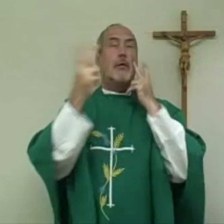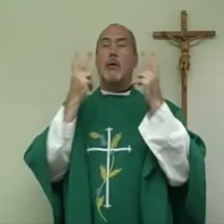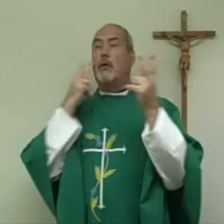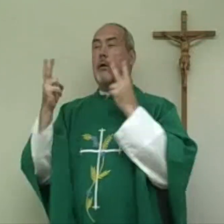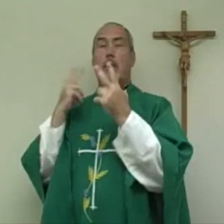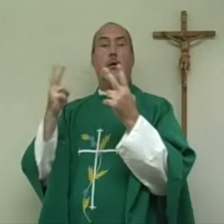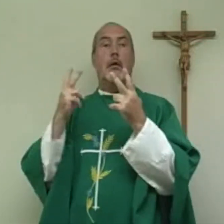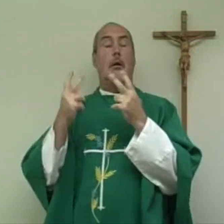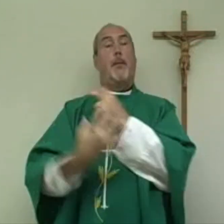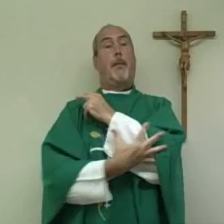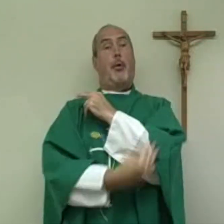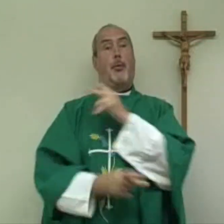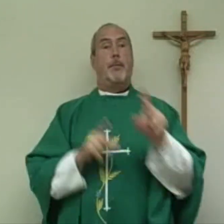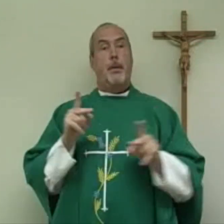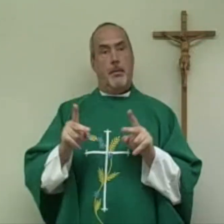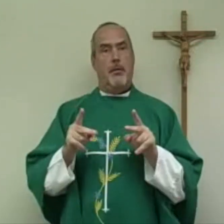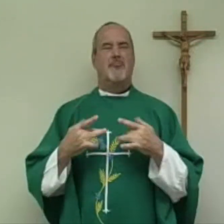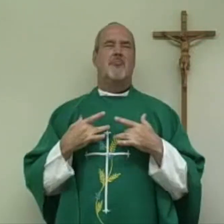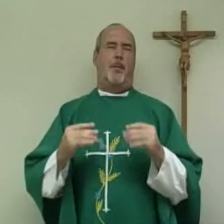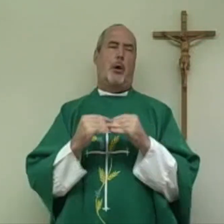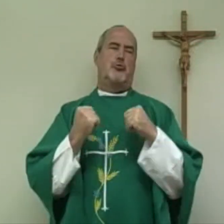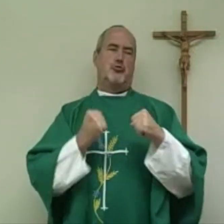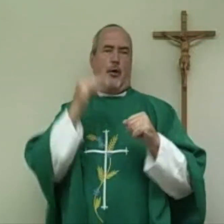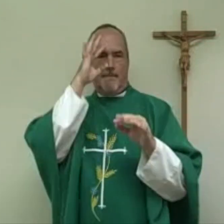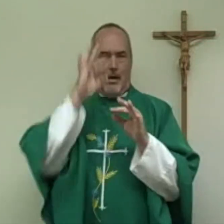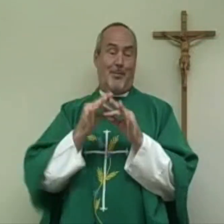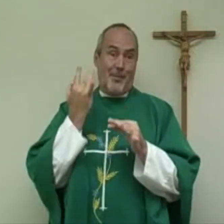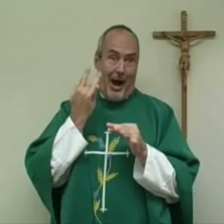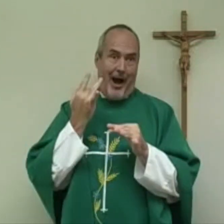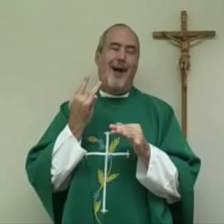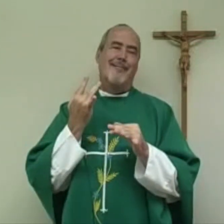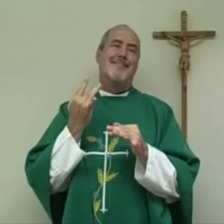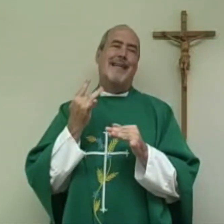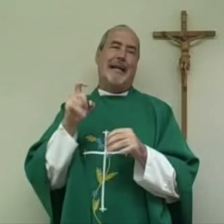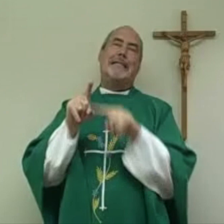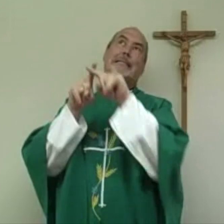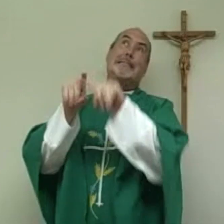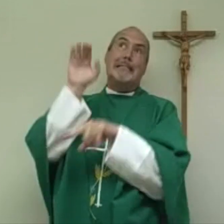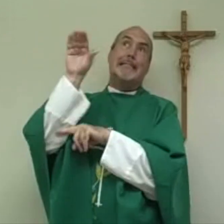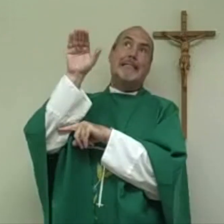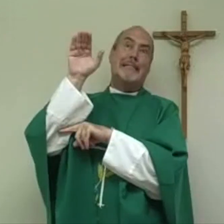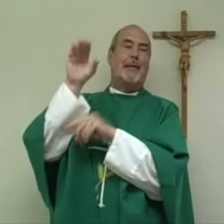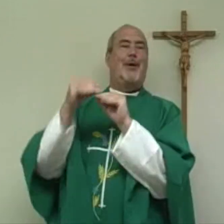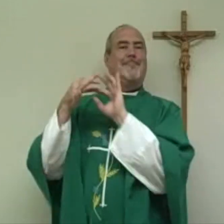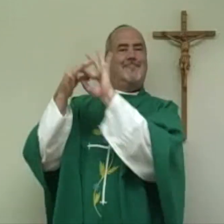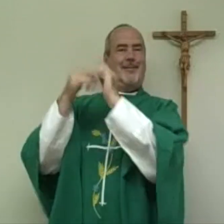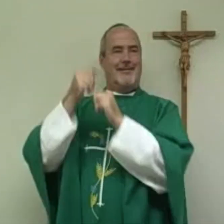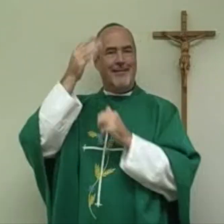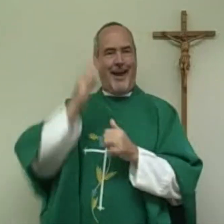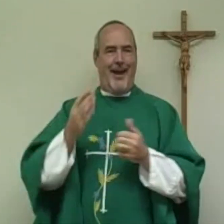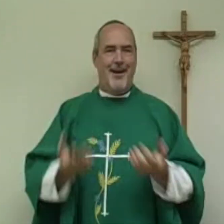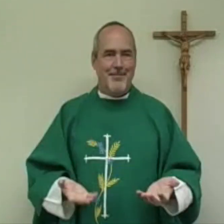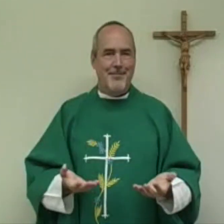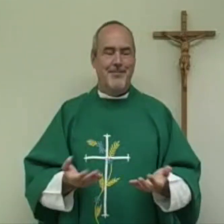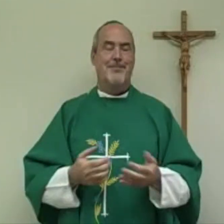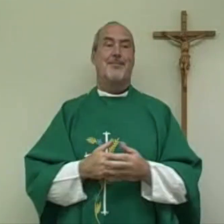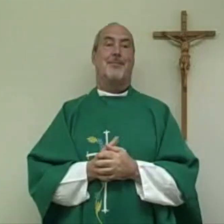on God. If you take a look around and see poor people, they tend to have a much stronger faith because they rely on God and have a